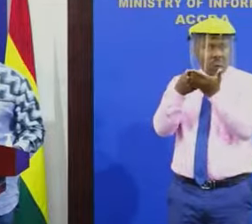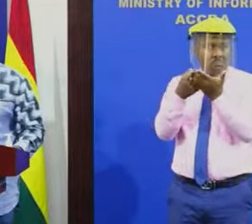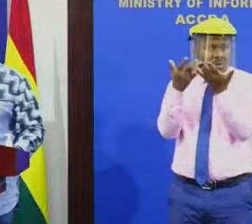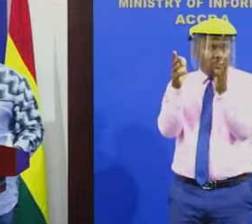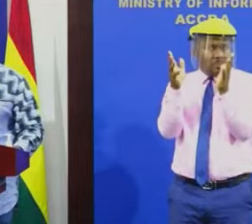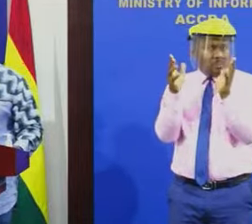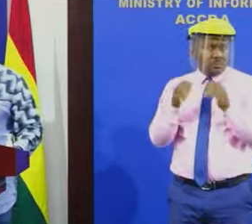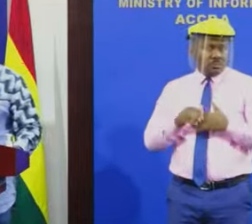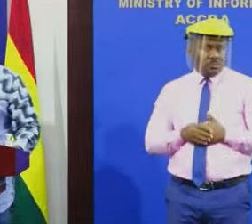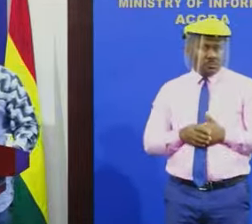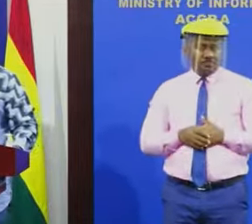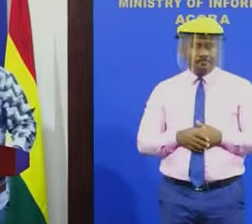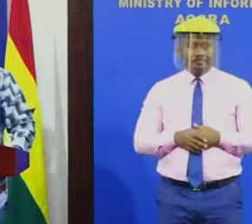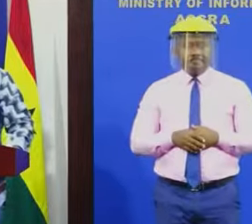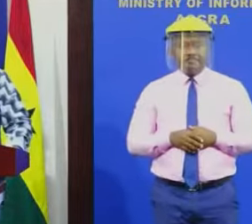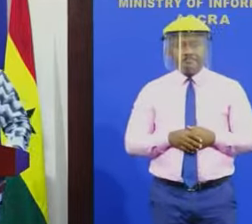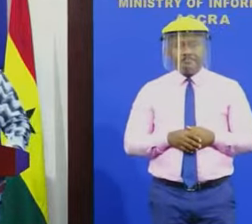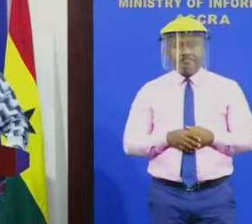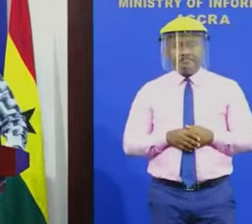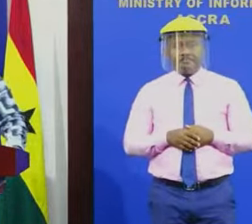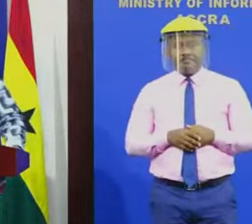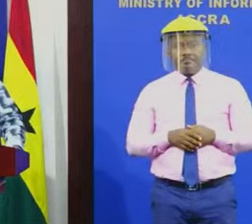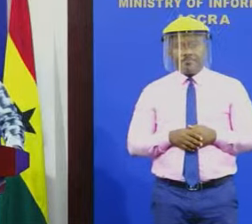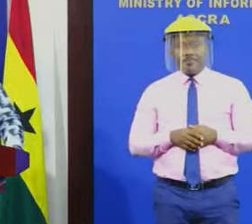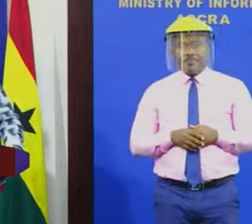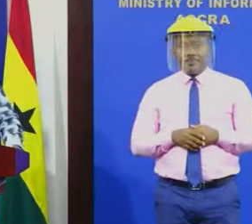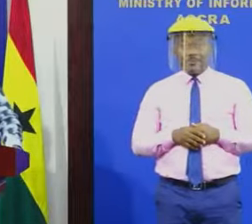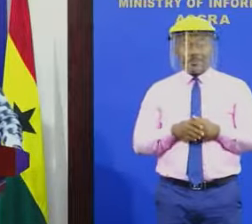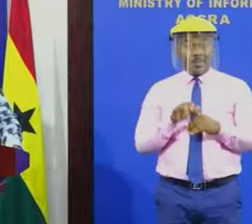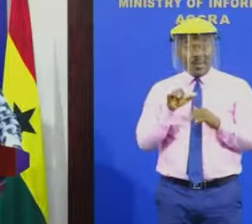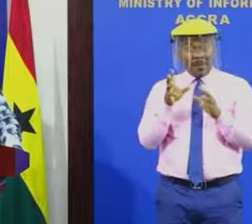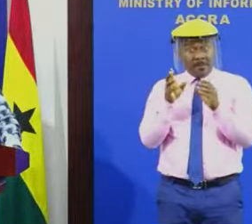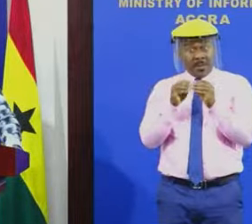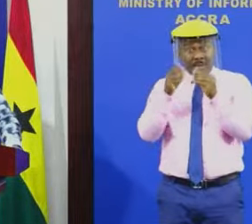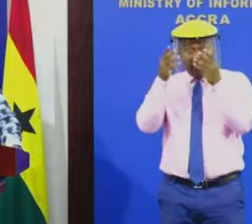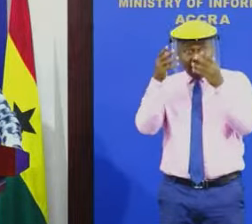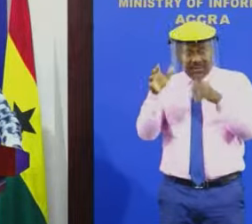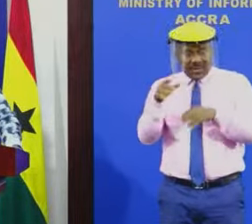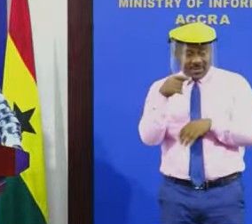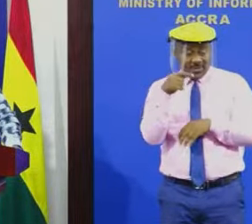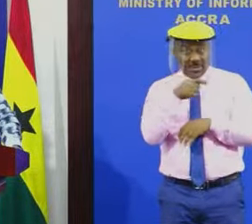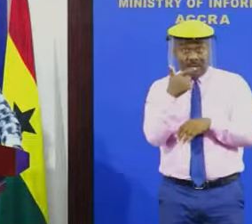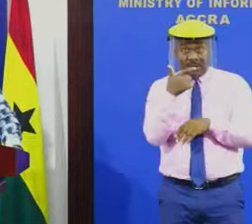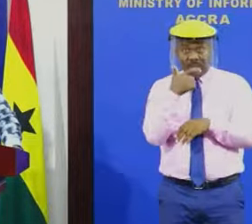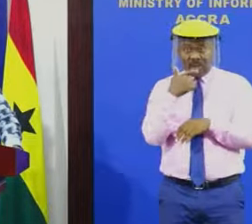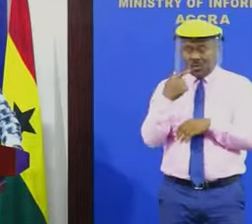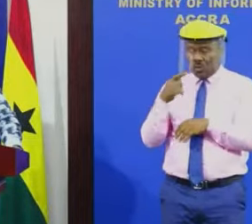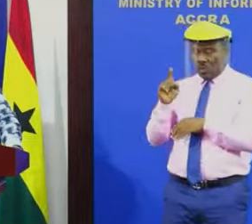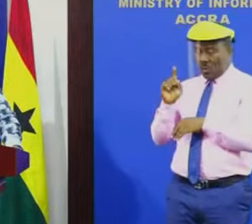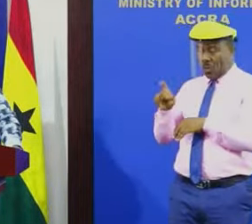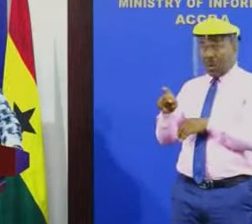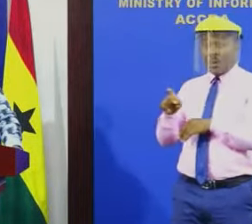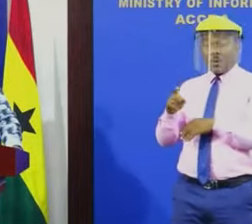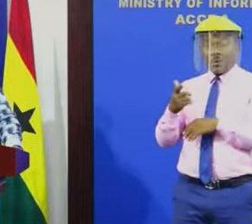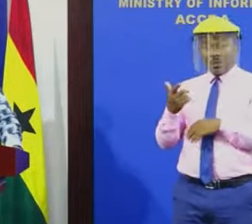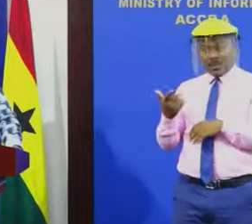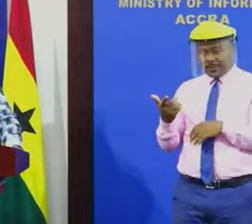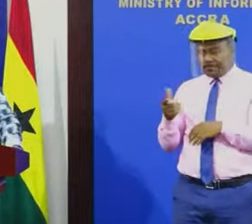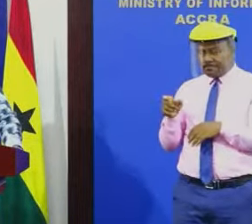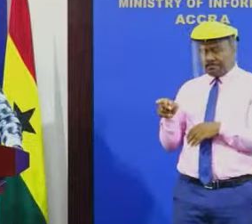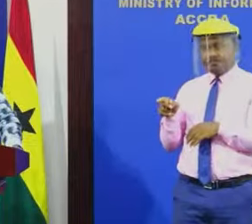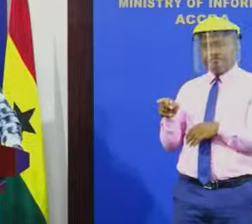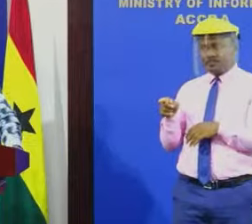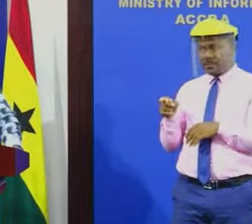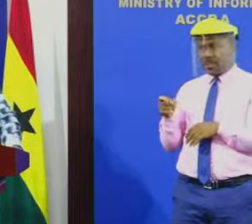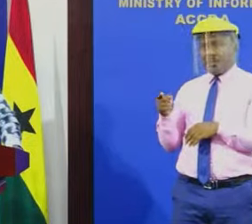General Buhari. Following that meeting, he mandated or he directed that the Chief of Naval Staff and myself also pay a